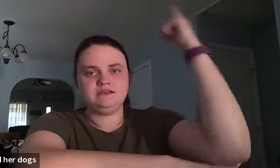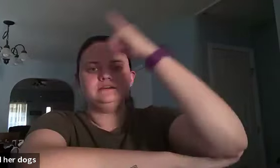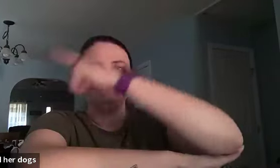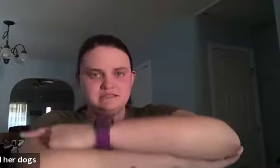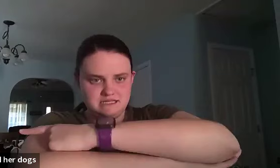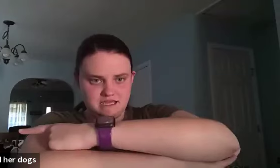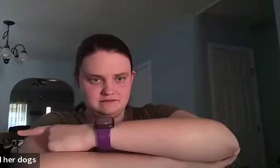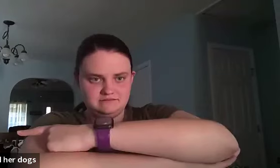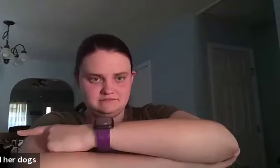okay? Day,